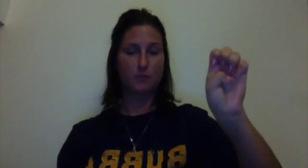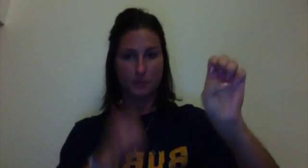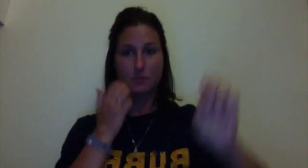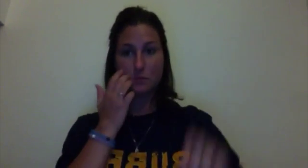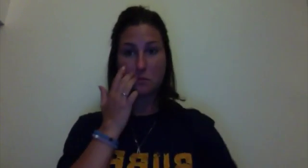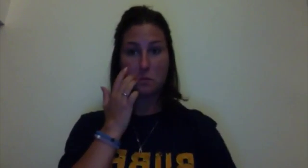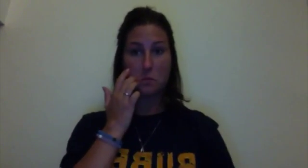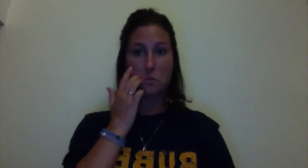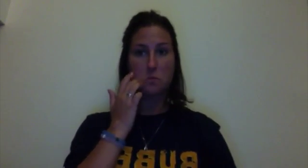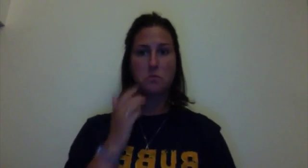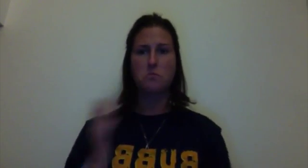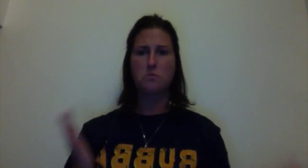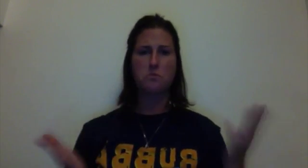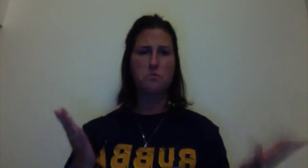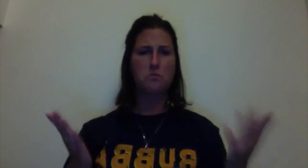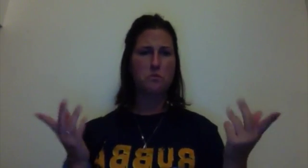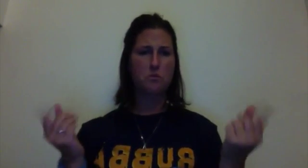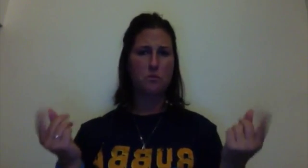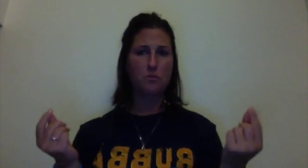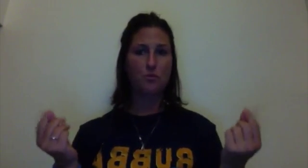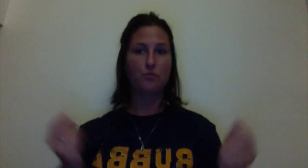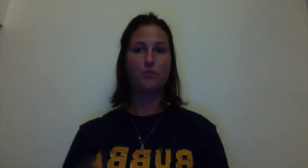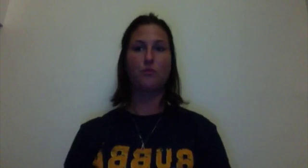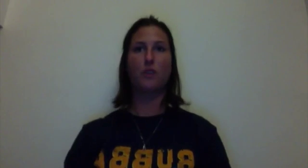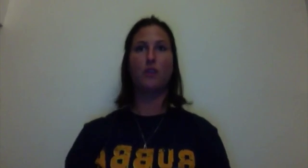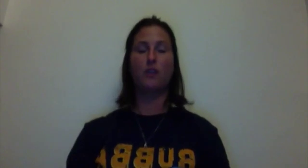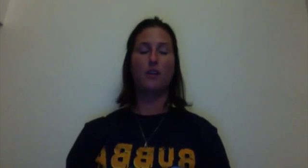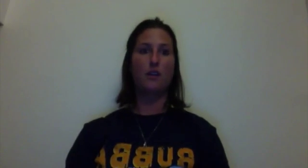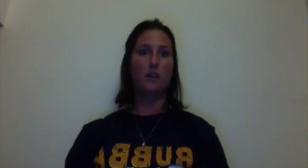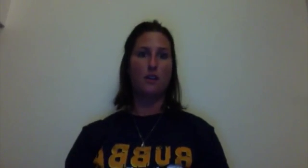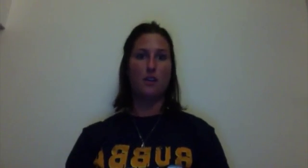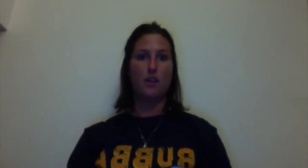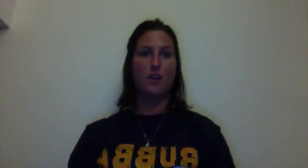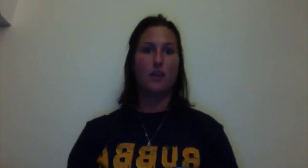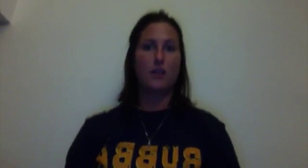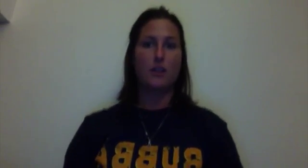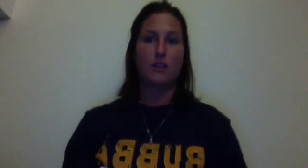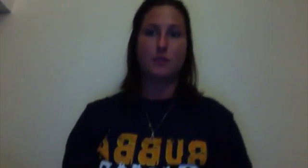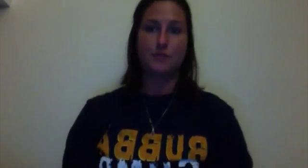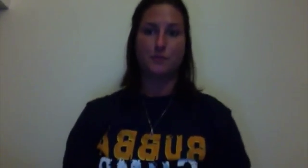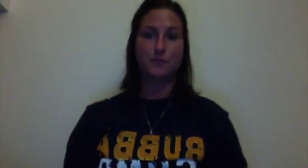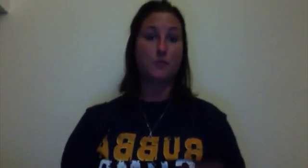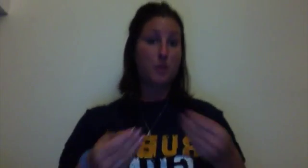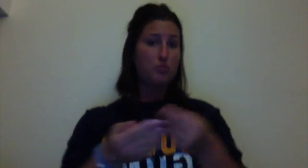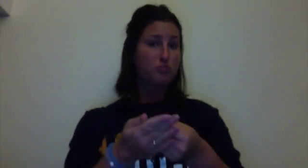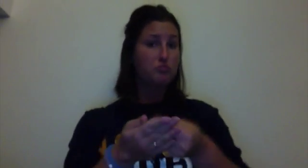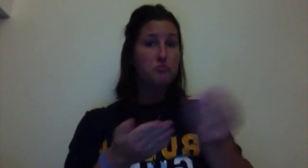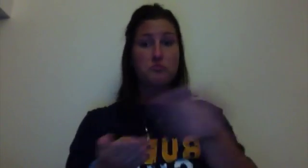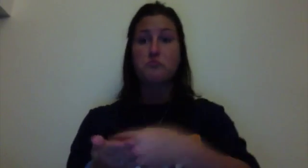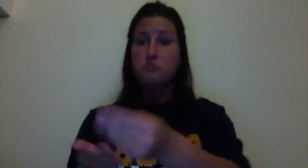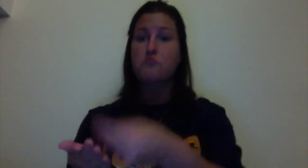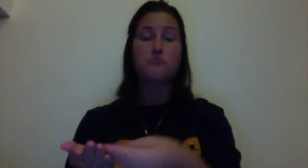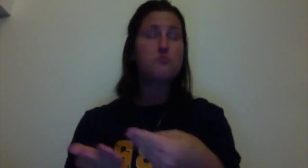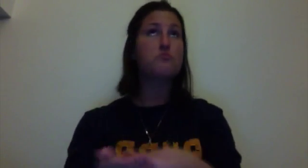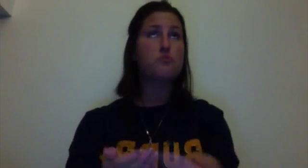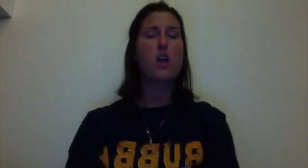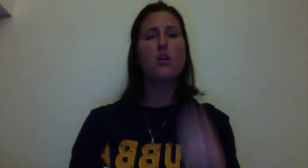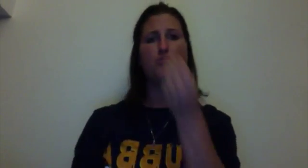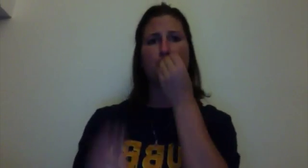family dynamics, social situation, and rules. The deaf have a heritage. They have a history. They